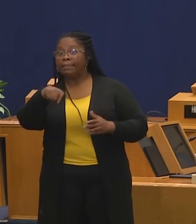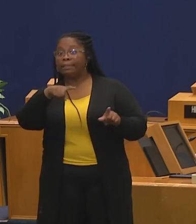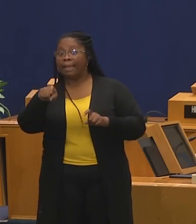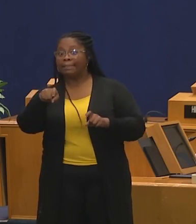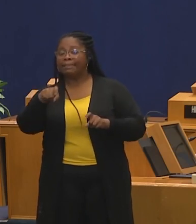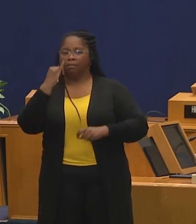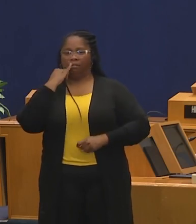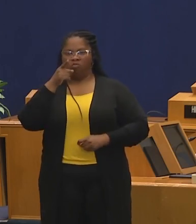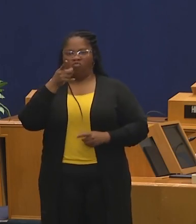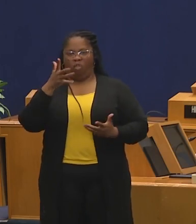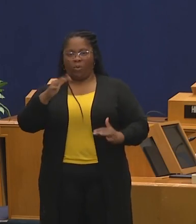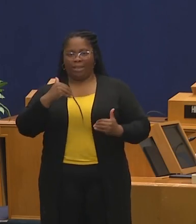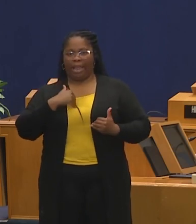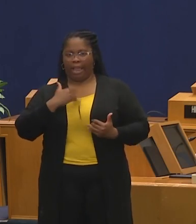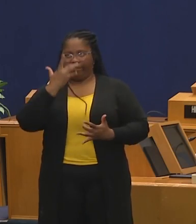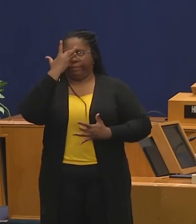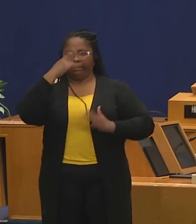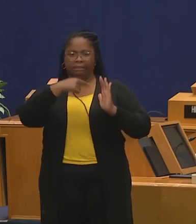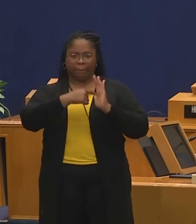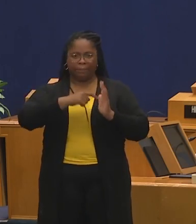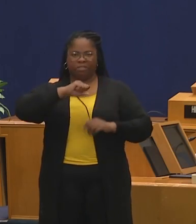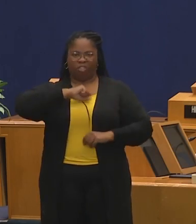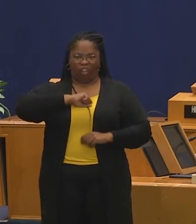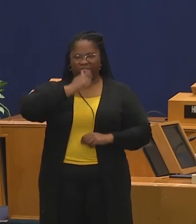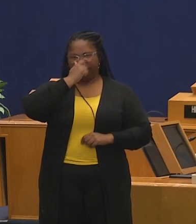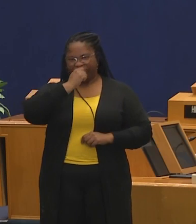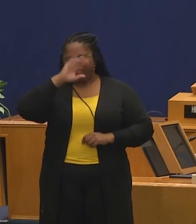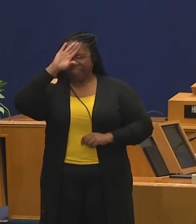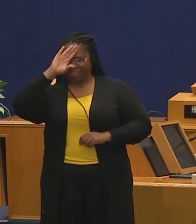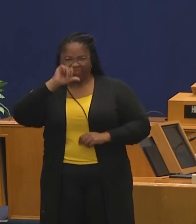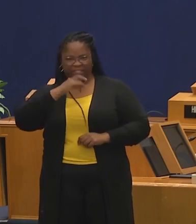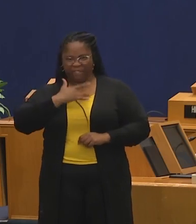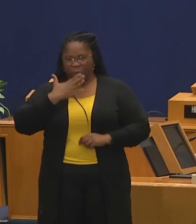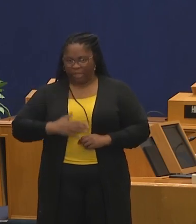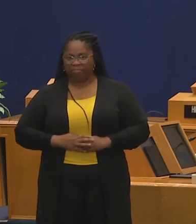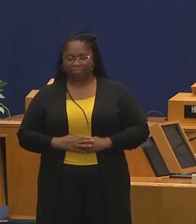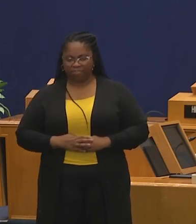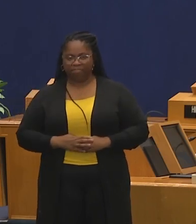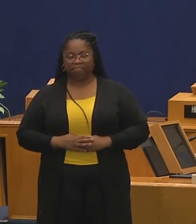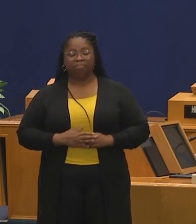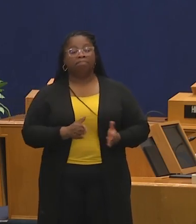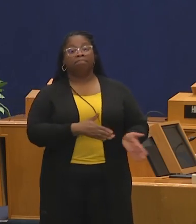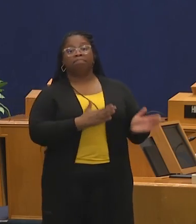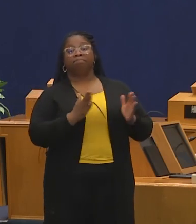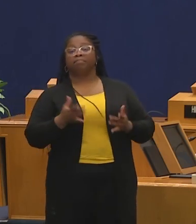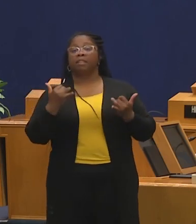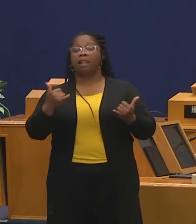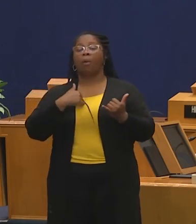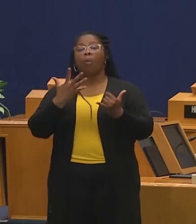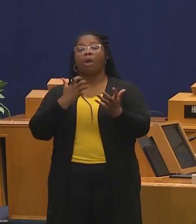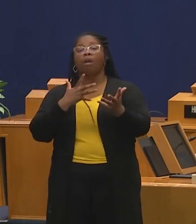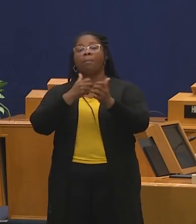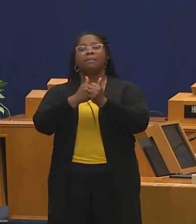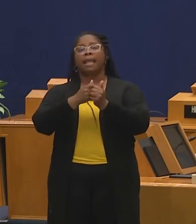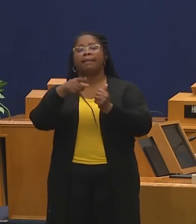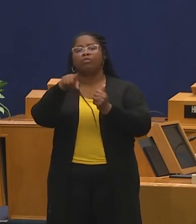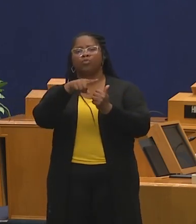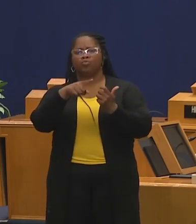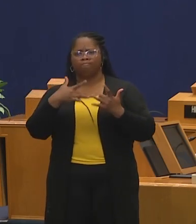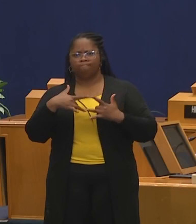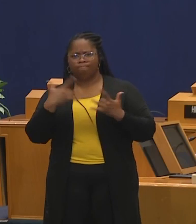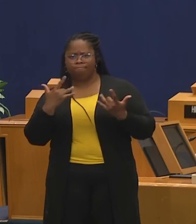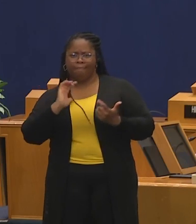who are symptomatic. I now want to turn to updating updating all of you on our efforts to stay